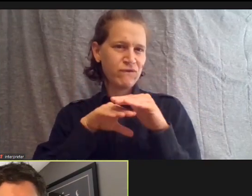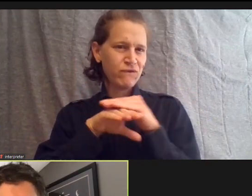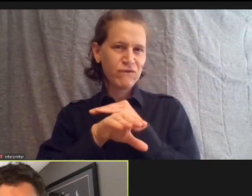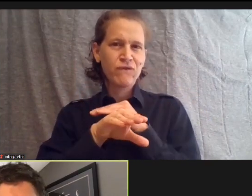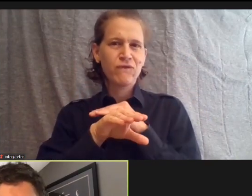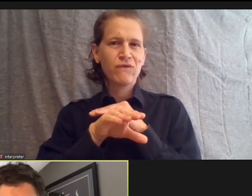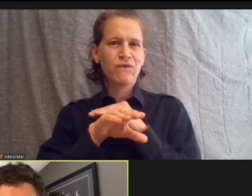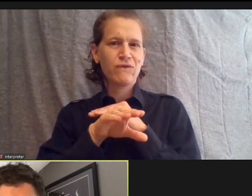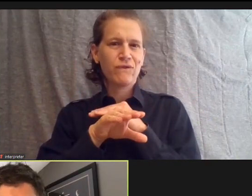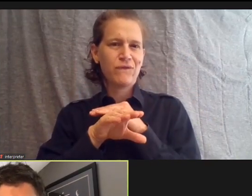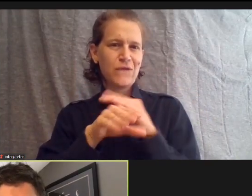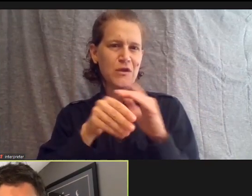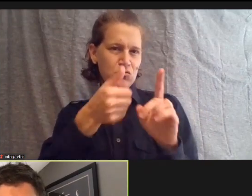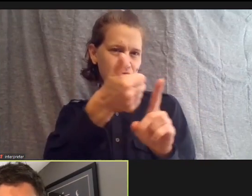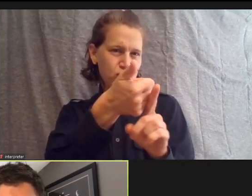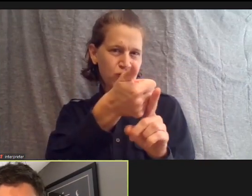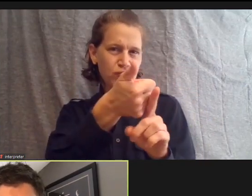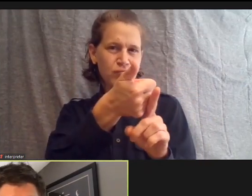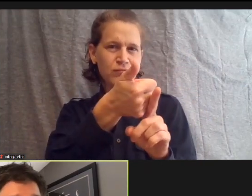their own